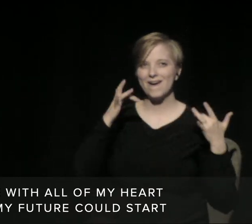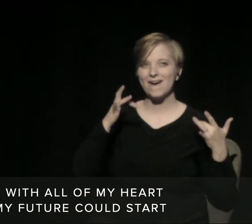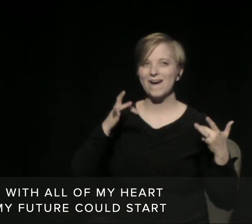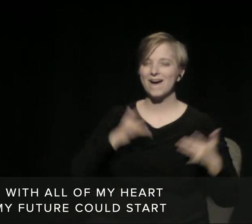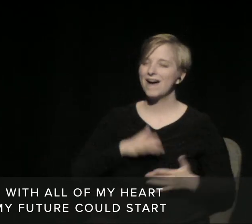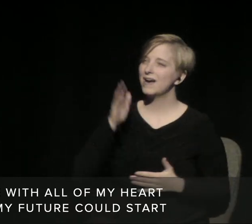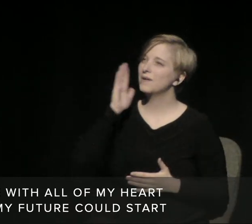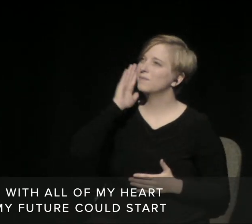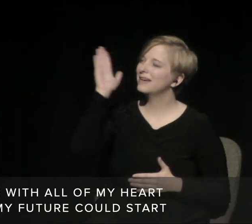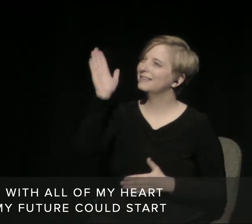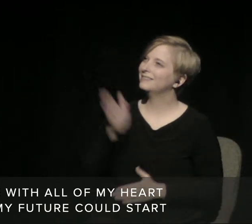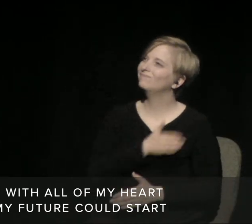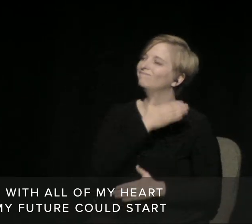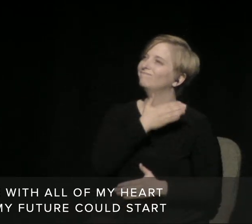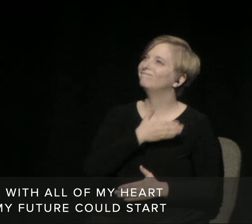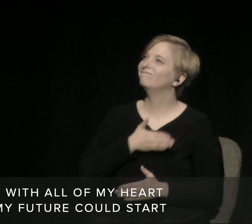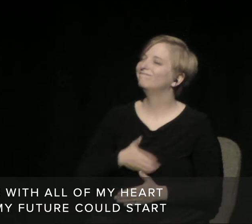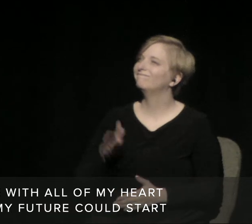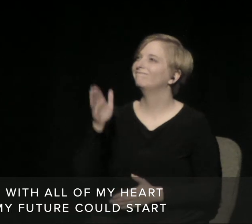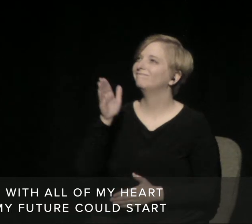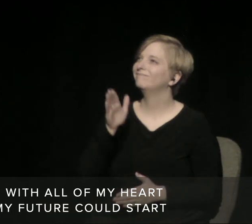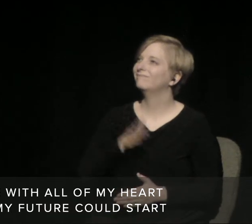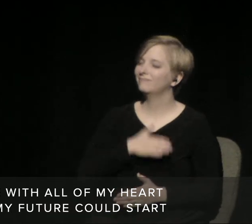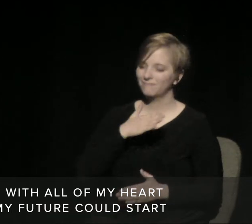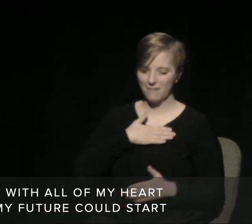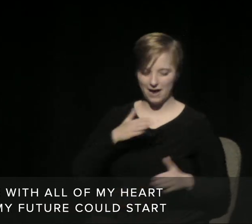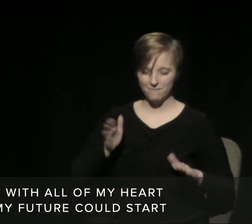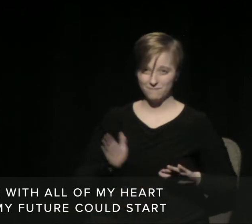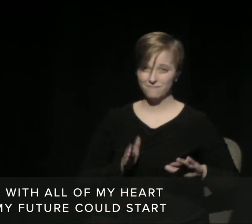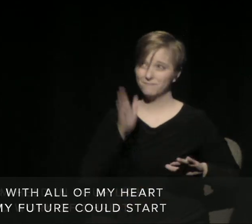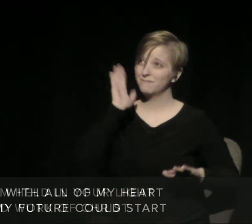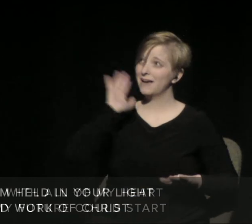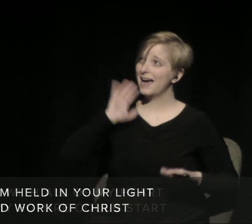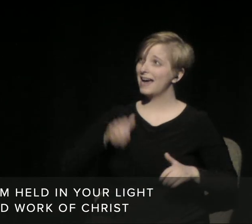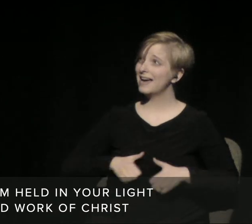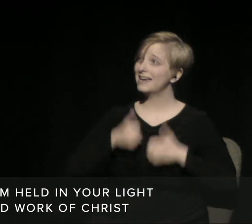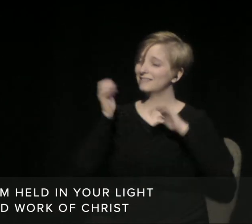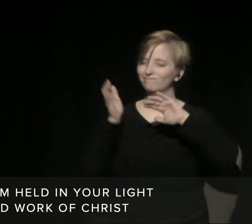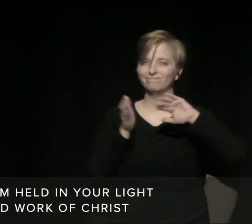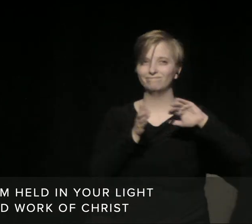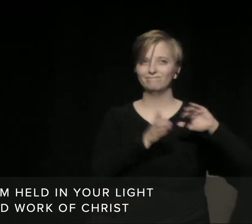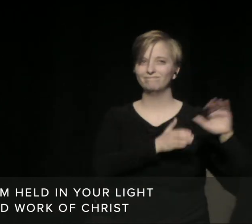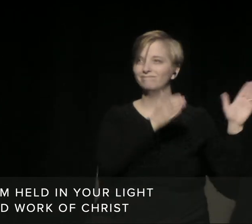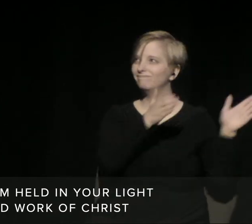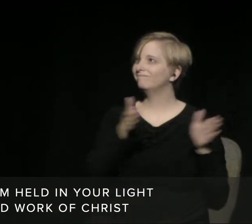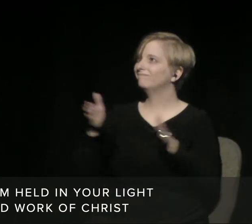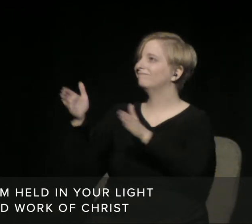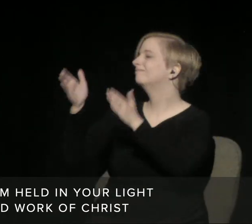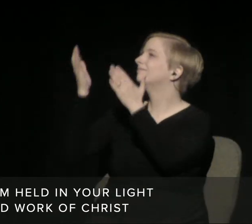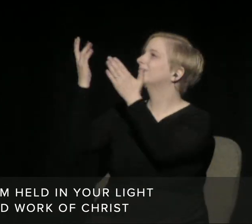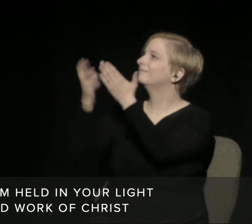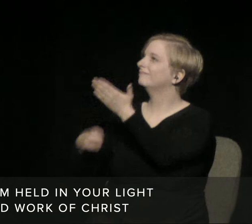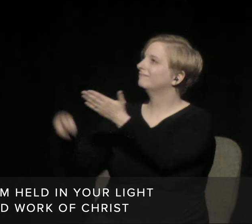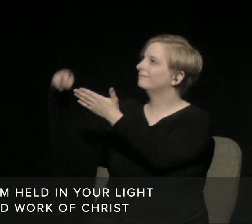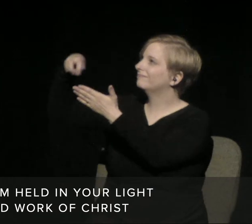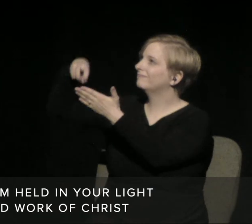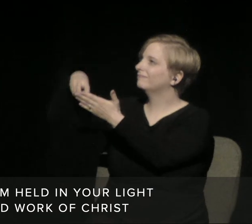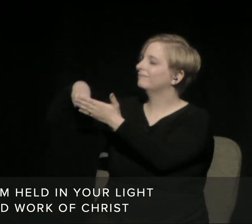heart. You buried my past and my future can start. I kneel at the